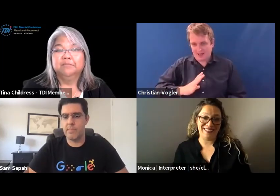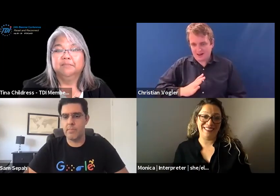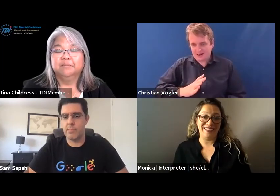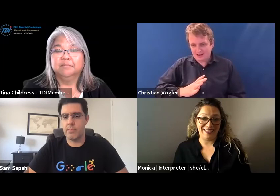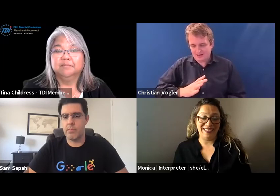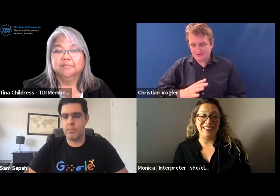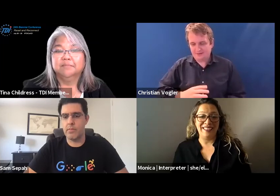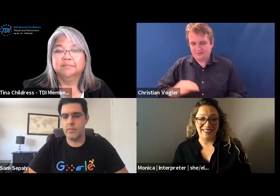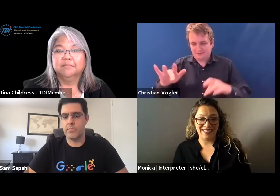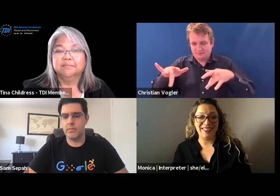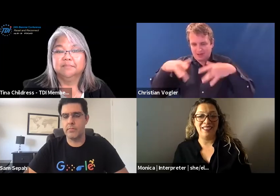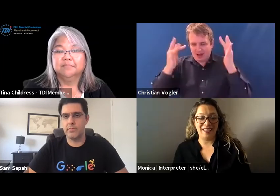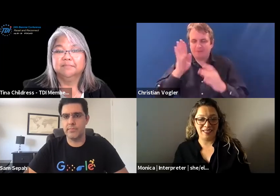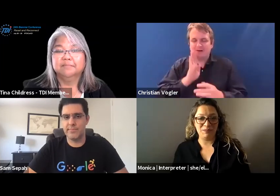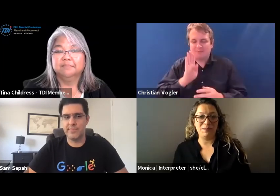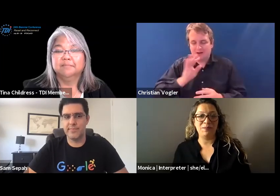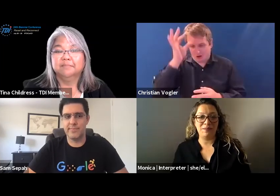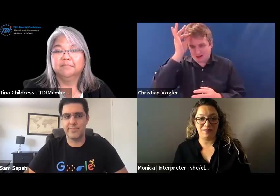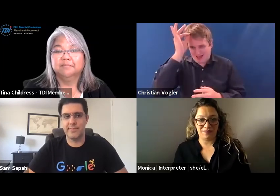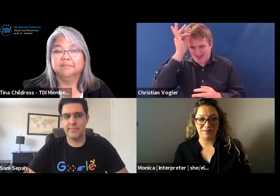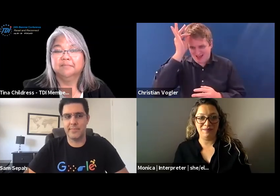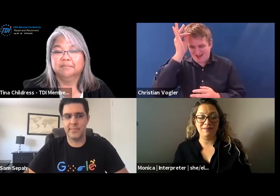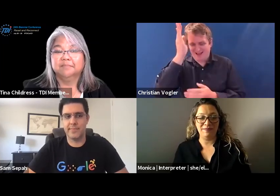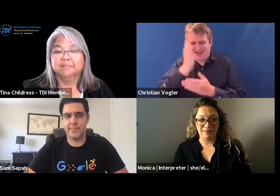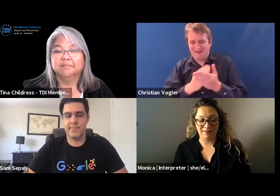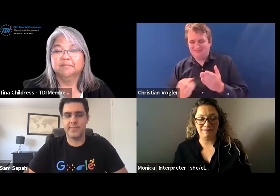So I'm a white male with light brown hair